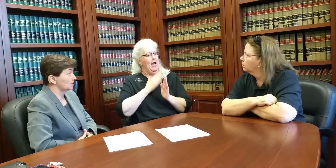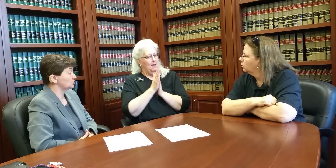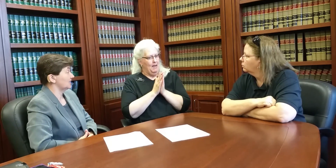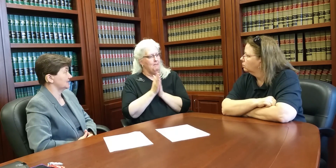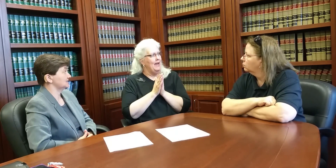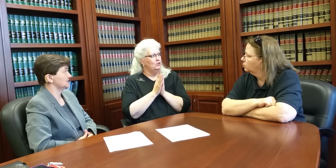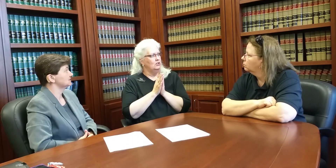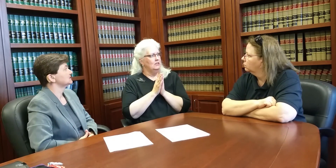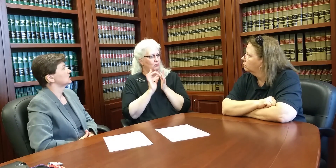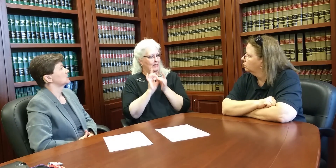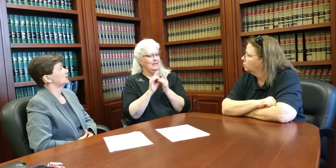communication access.